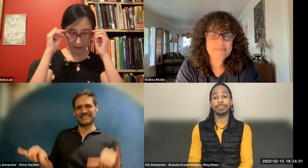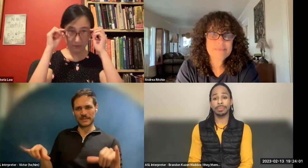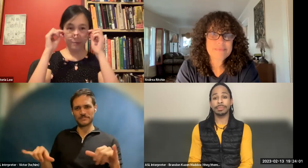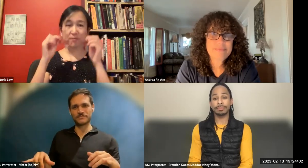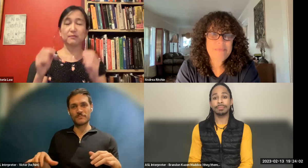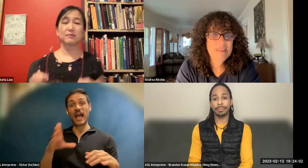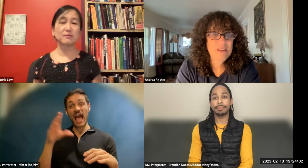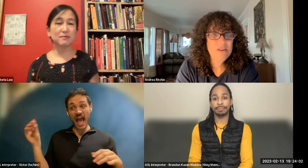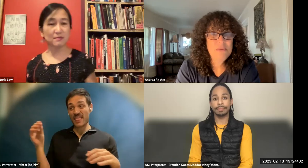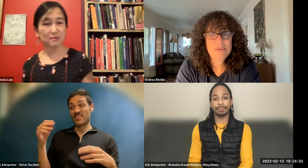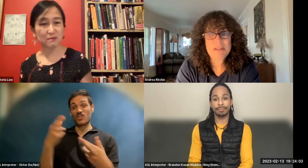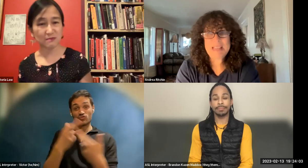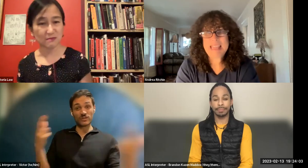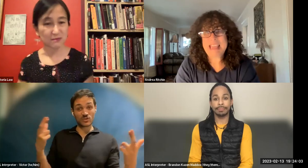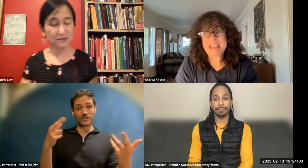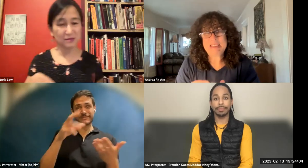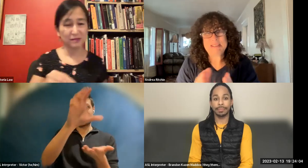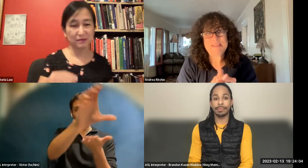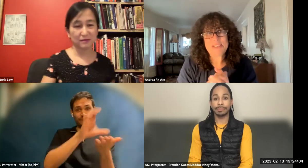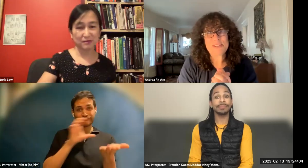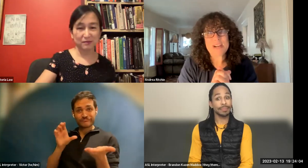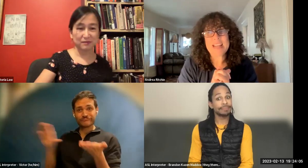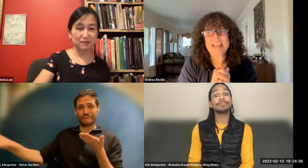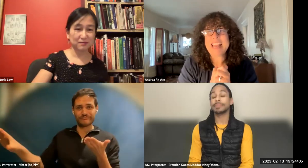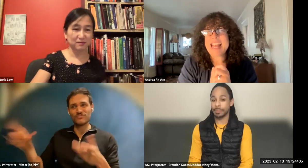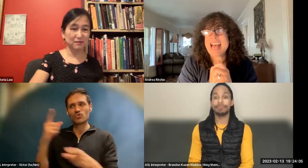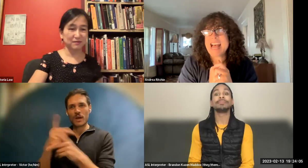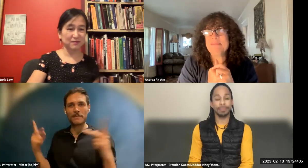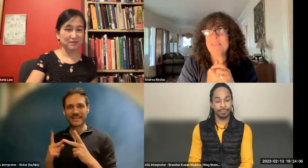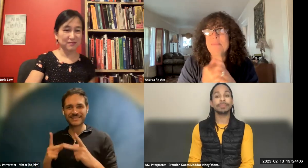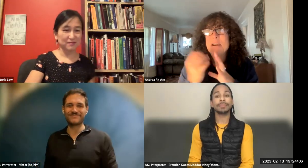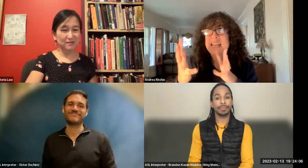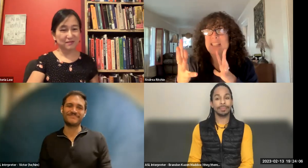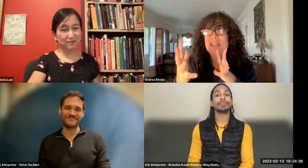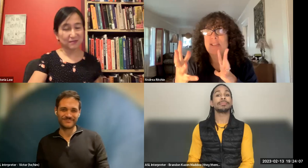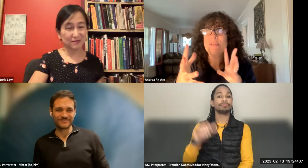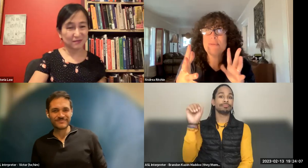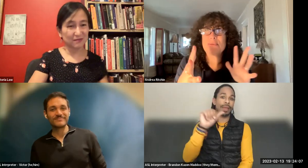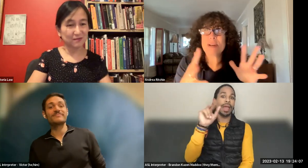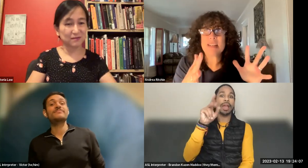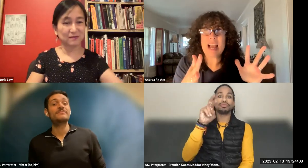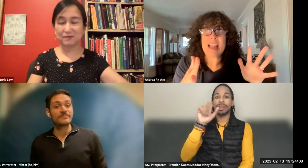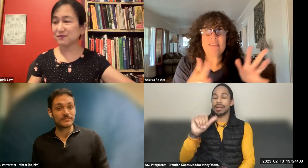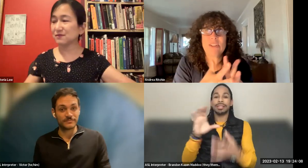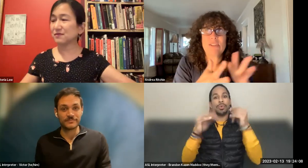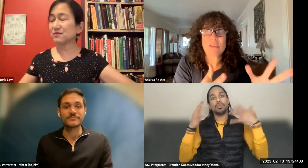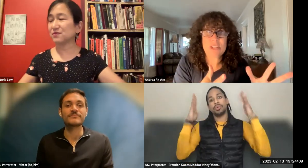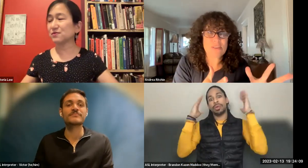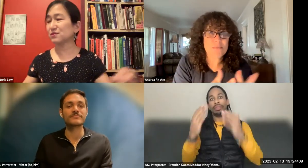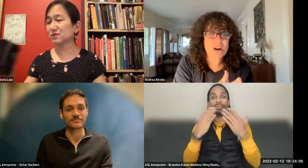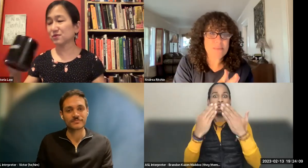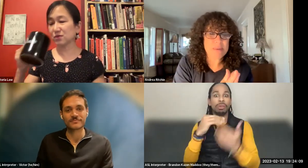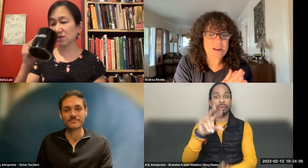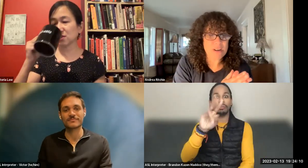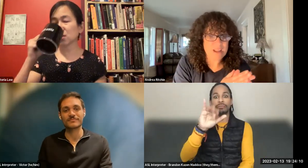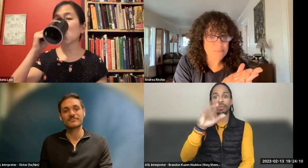that. Whew. Thank you, Victoria, for pointing us to what I have learned so